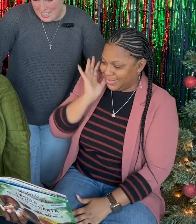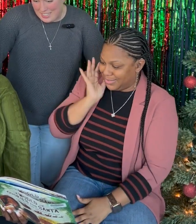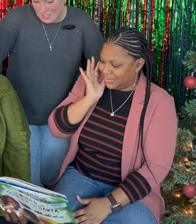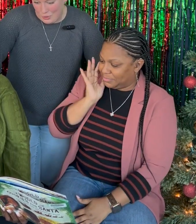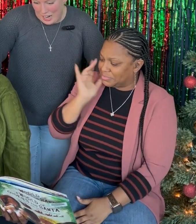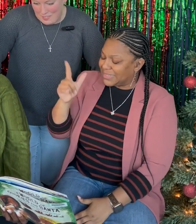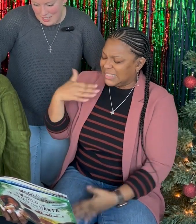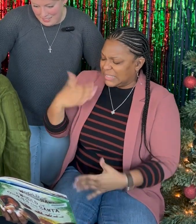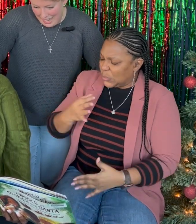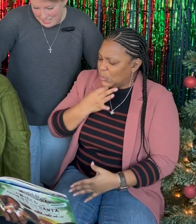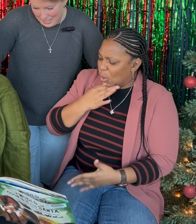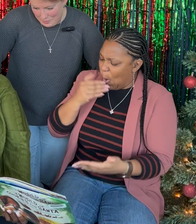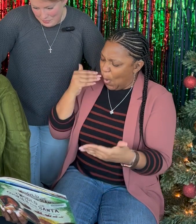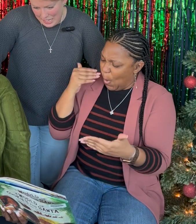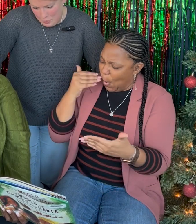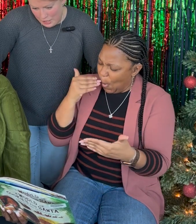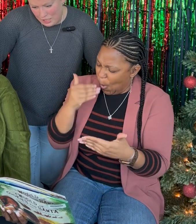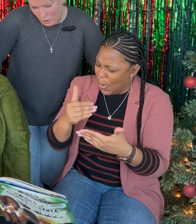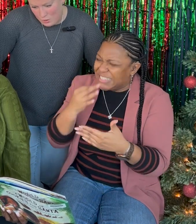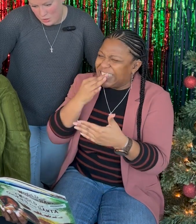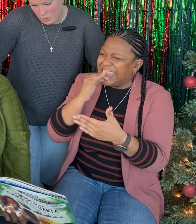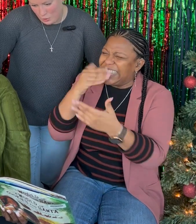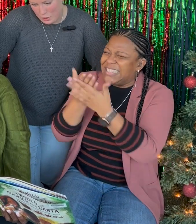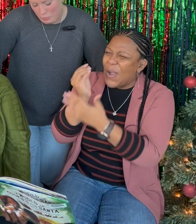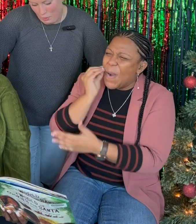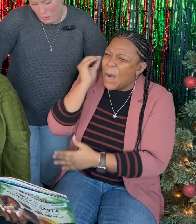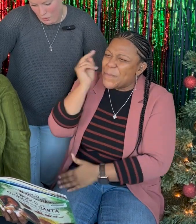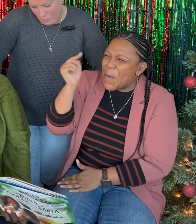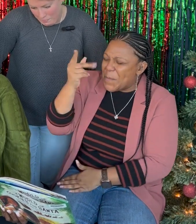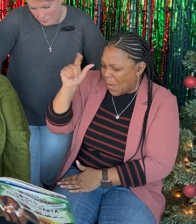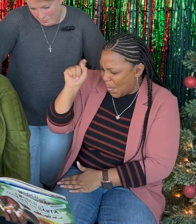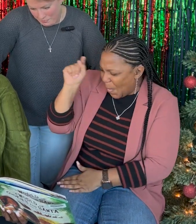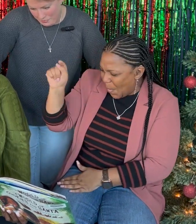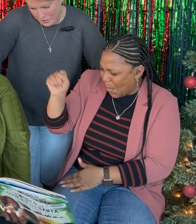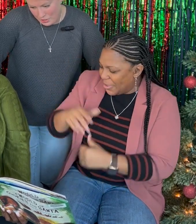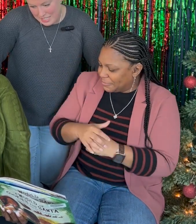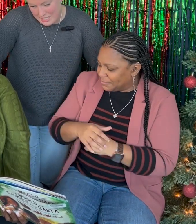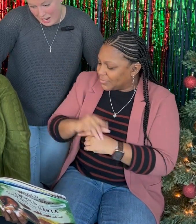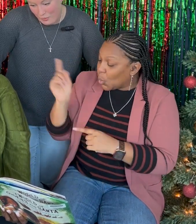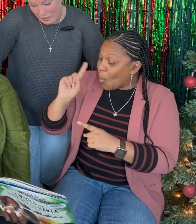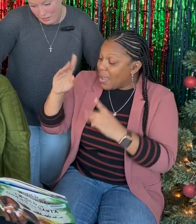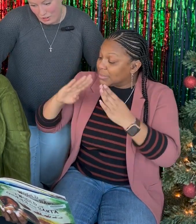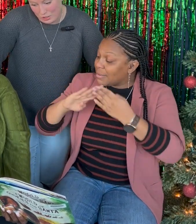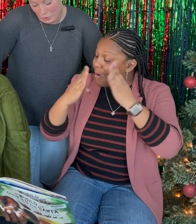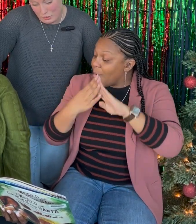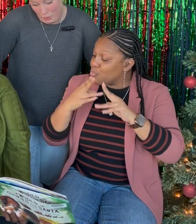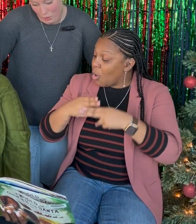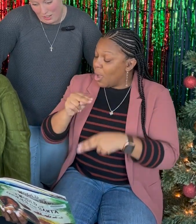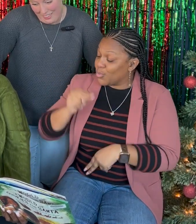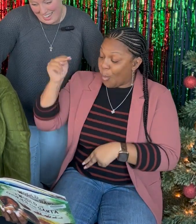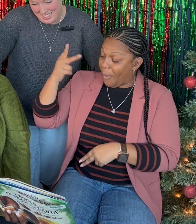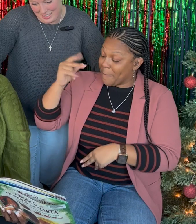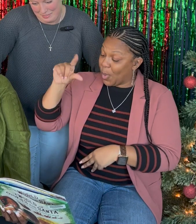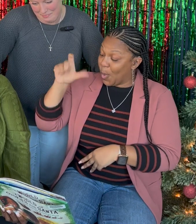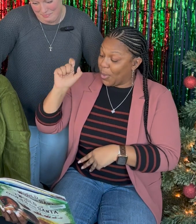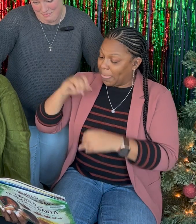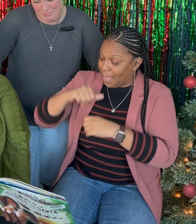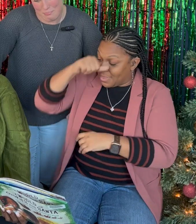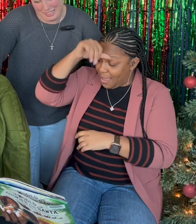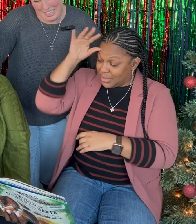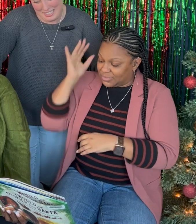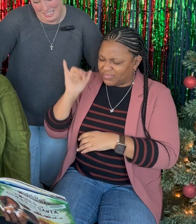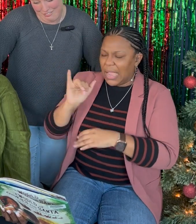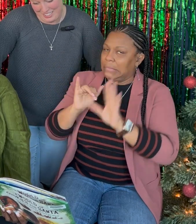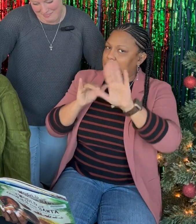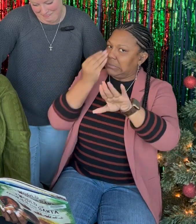When Santa arrives in Alaska, he's pretty close to the North Pole home. There's a town called North Pole, Alaska,